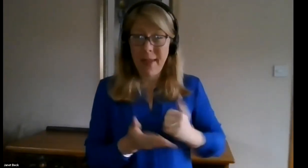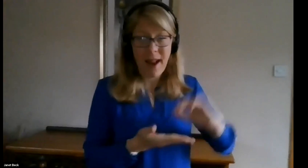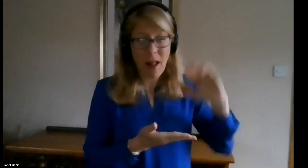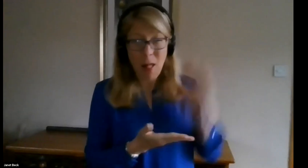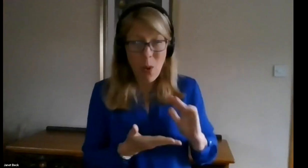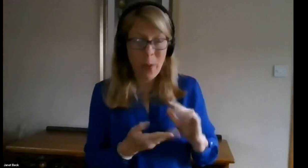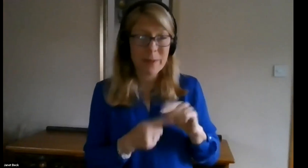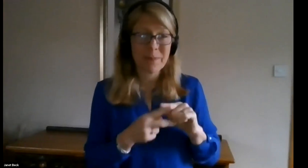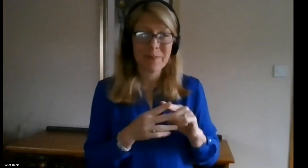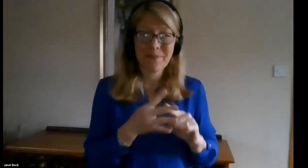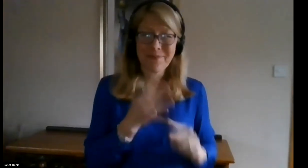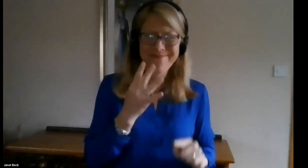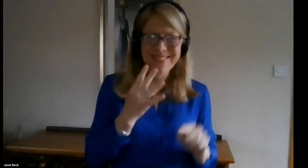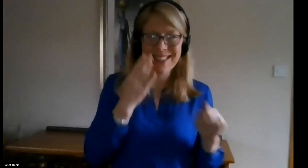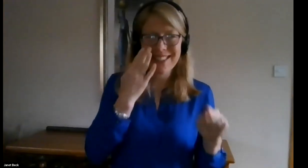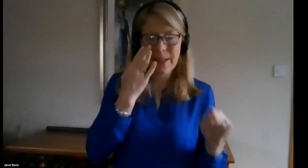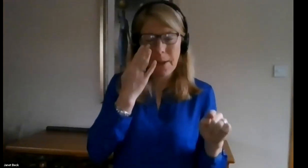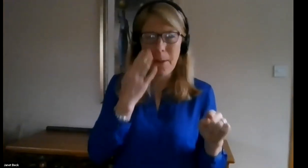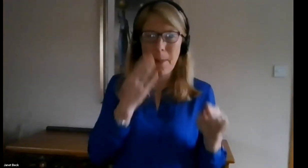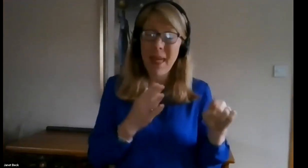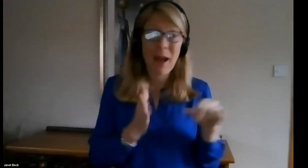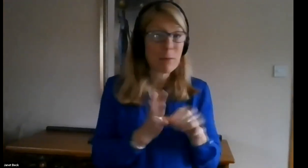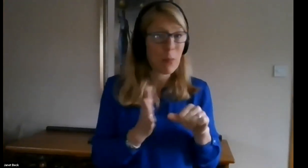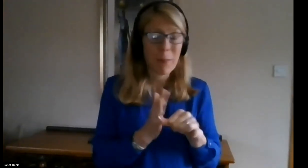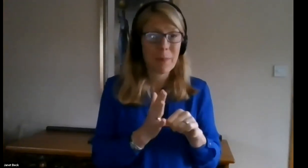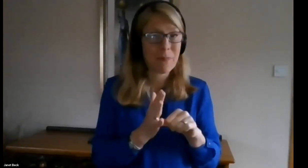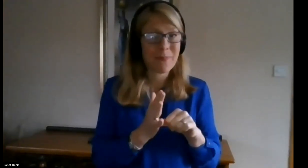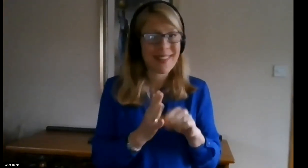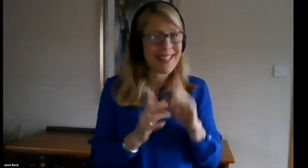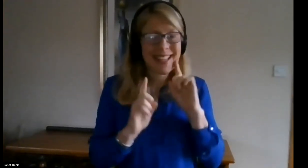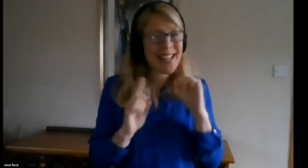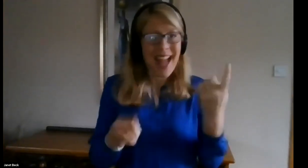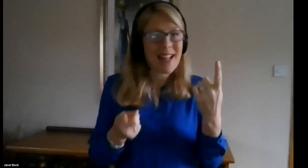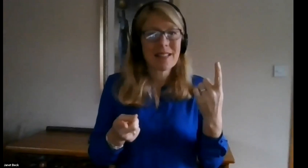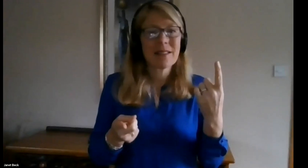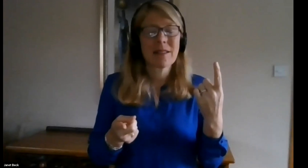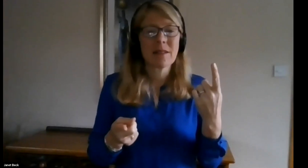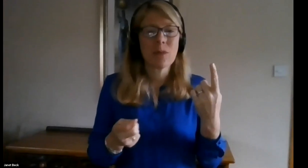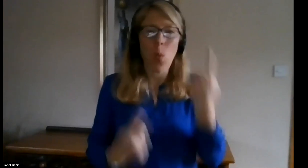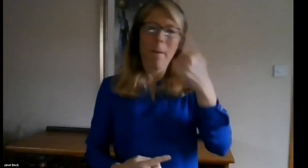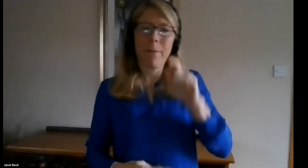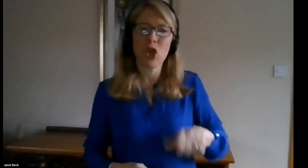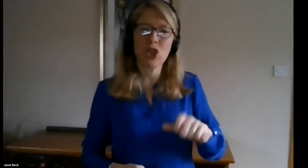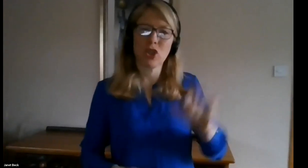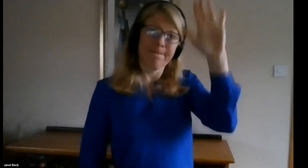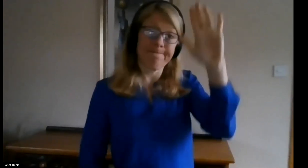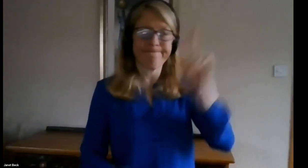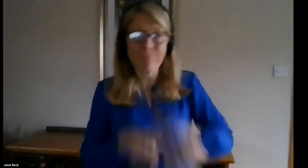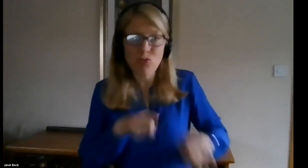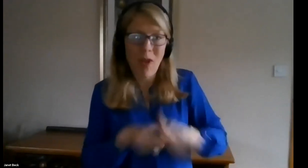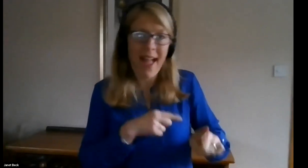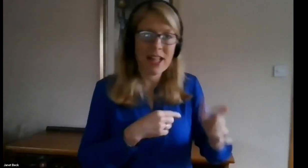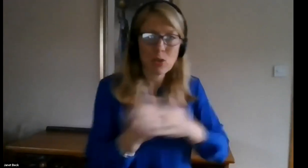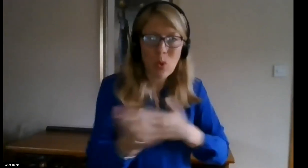so on, is not a problem that can be solved through individual endeavor or through people trying harder or